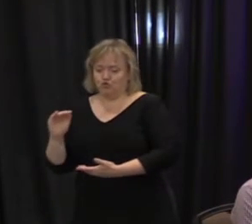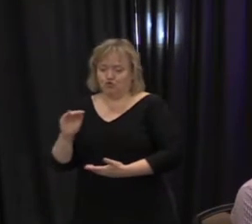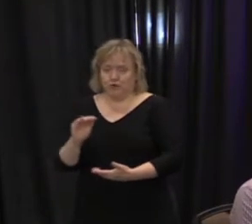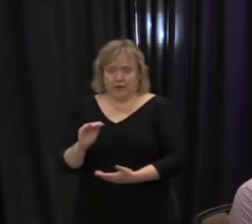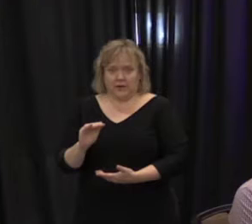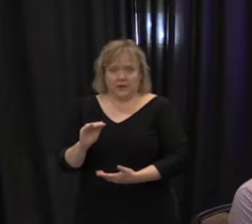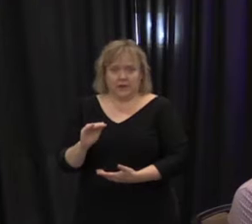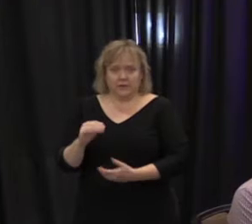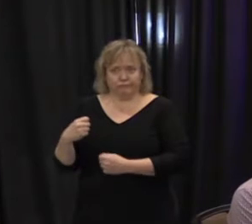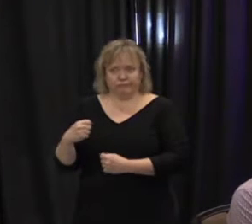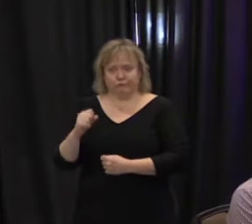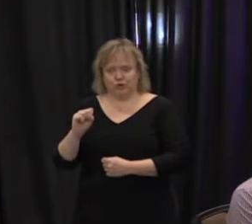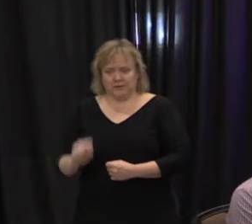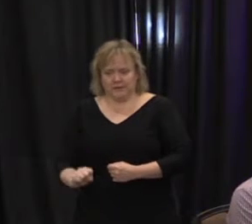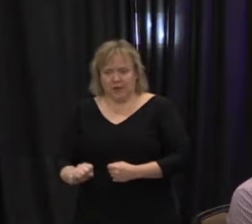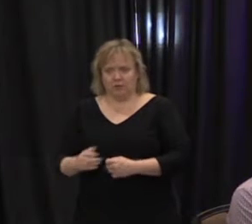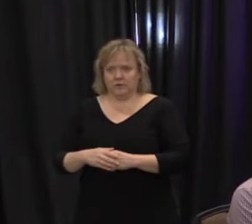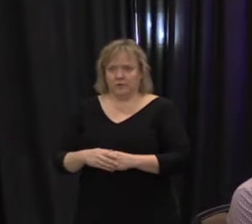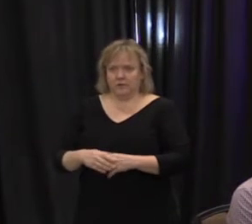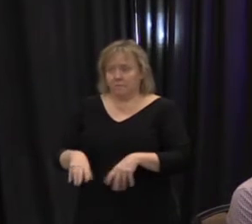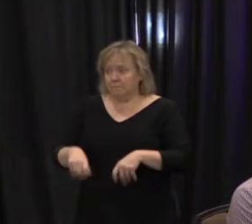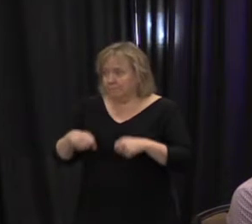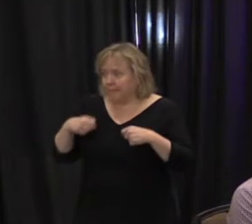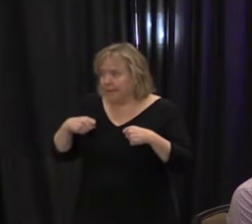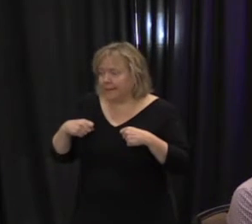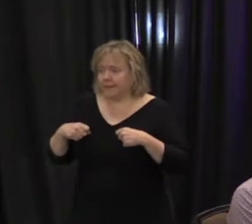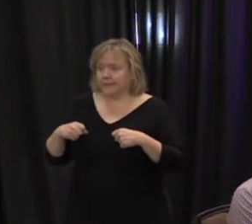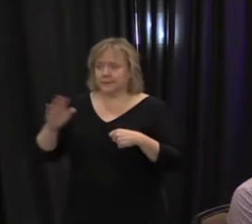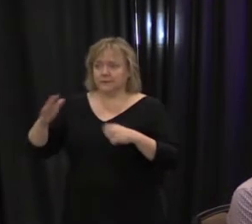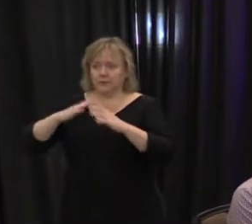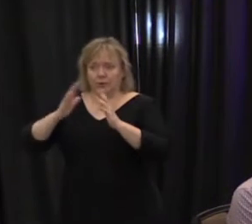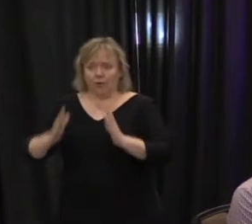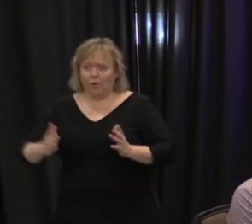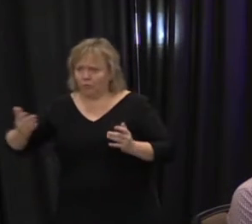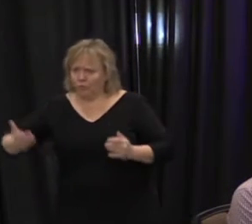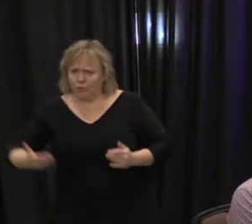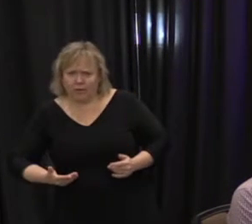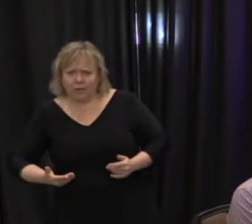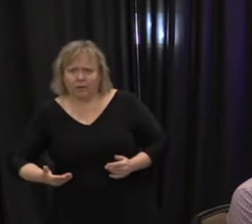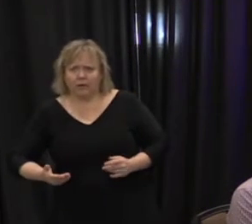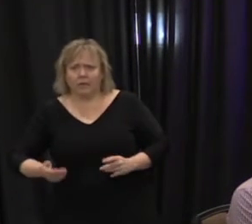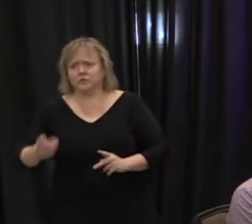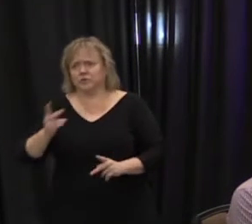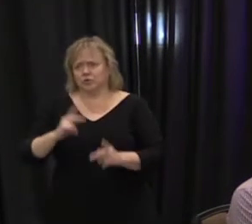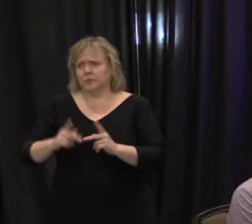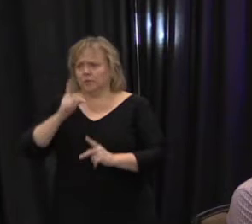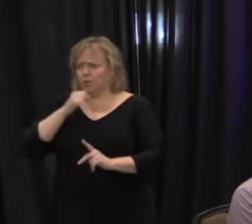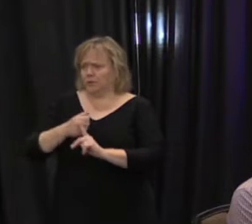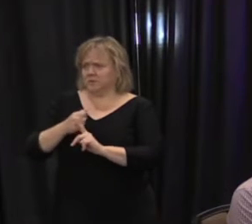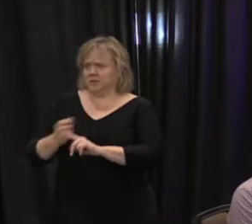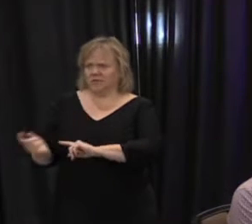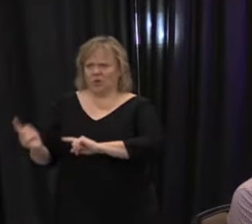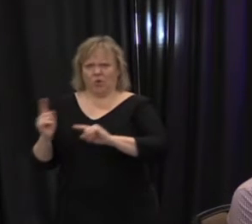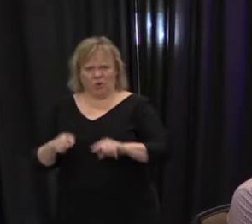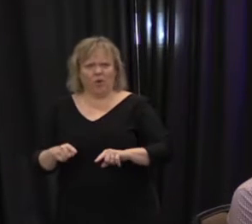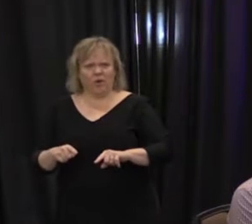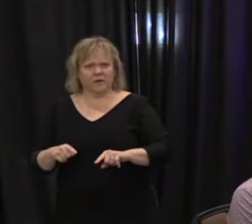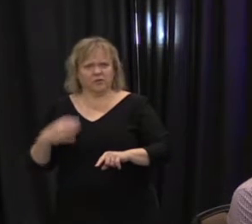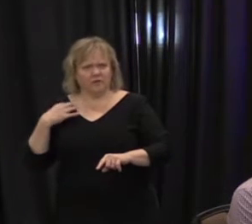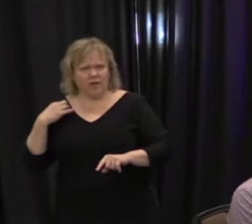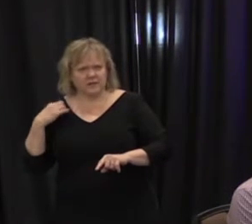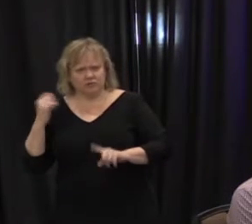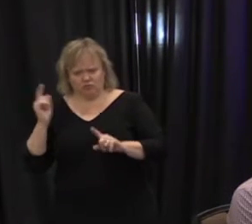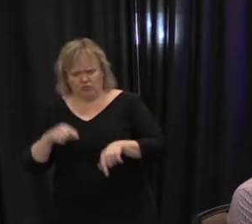blankets, opening homes to people who are coming down to do the work on the ground, coming down into the